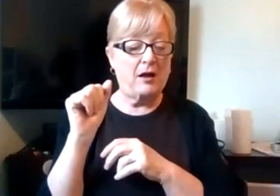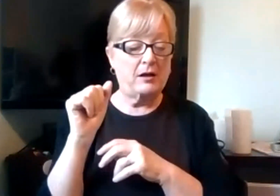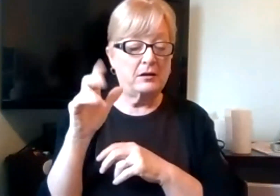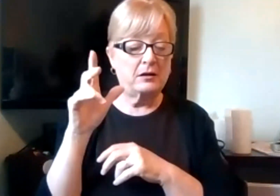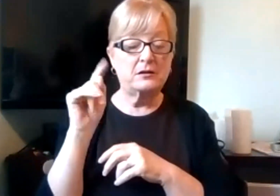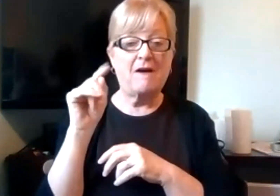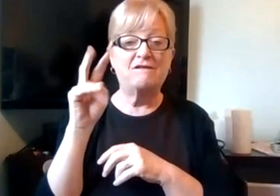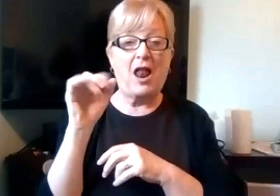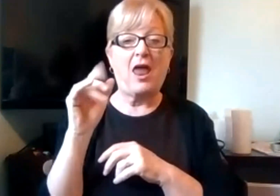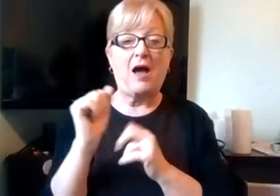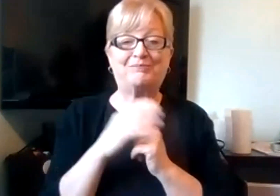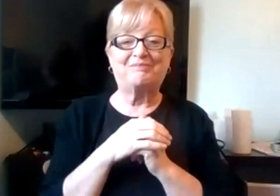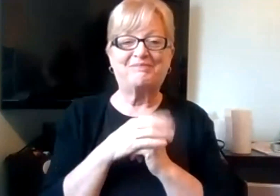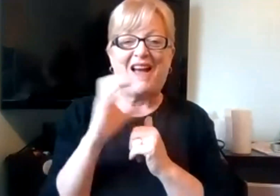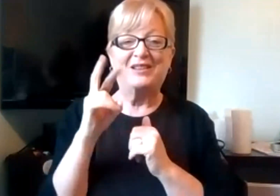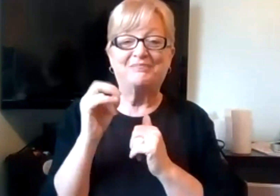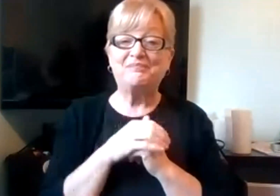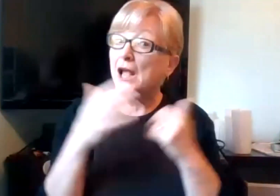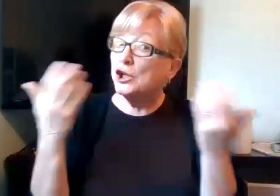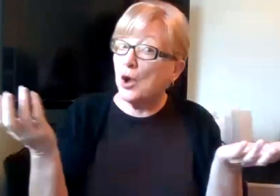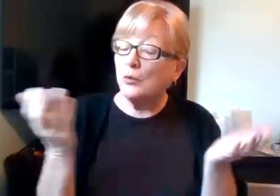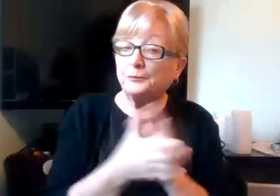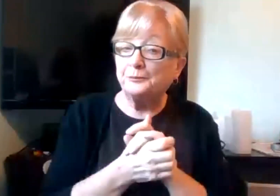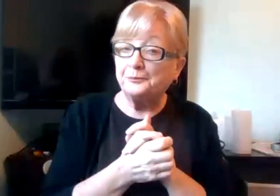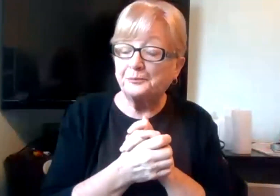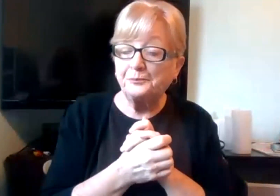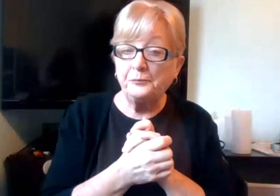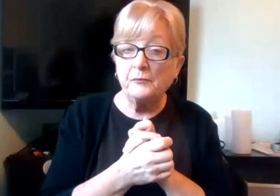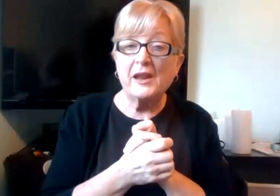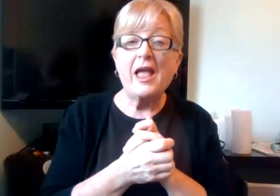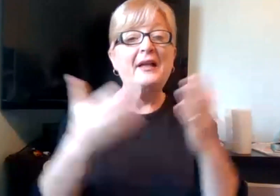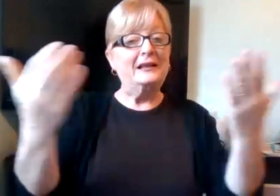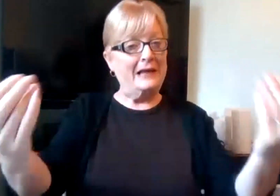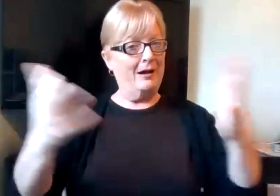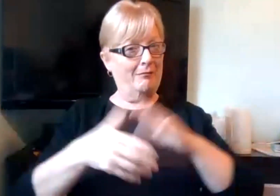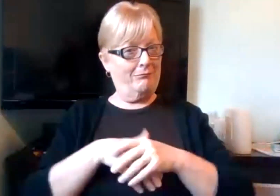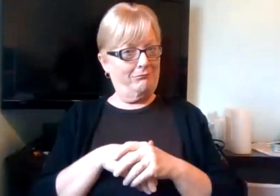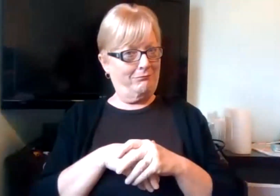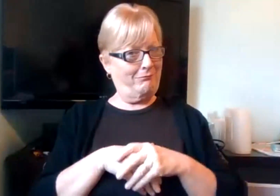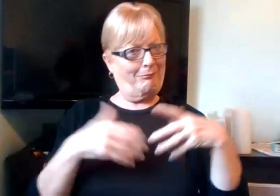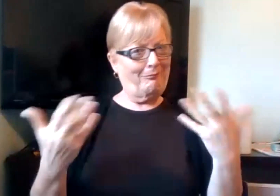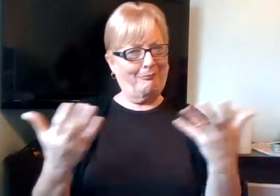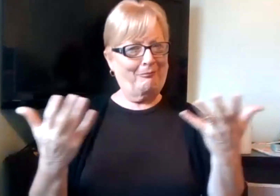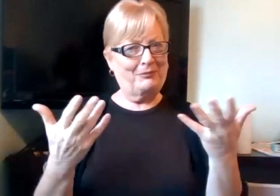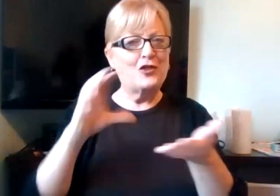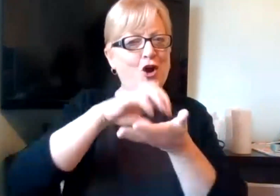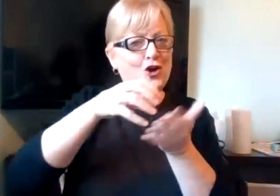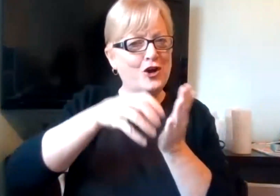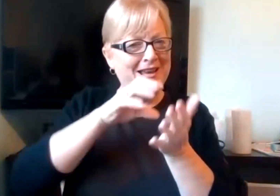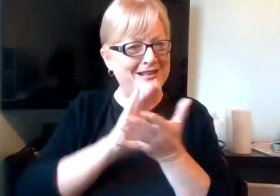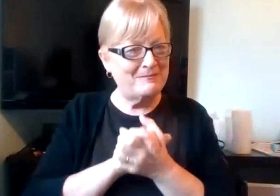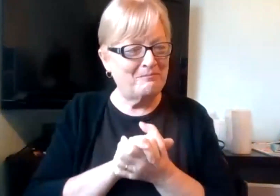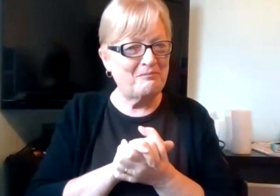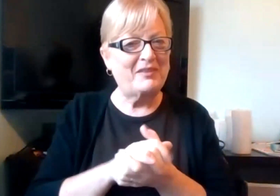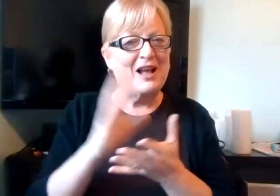S. So as far as the cookies that Aaron provided, I wanted to share my